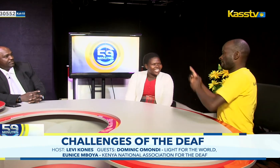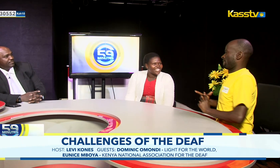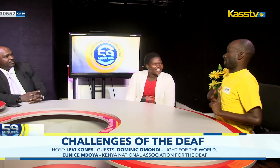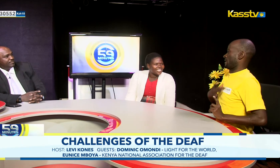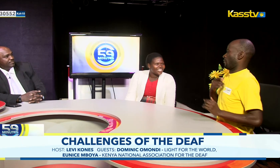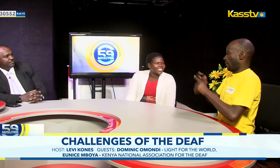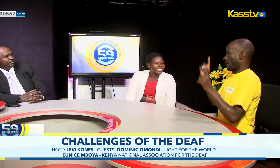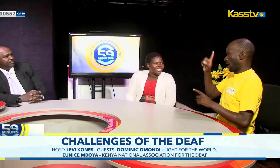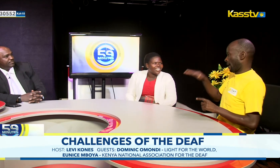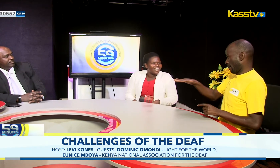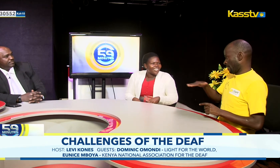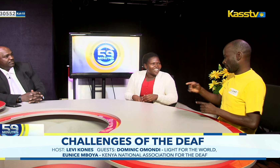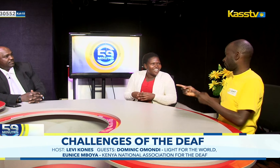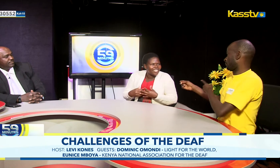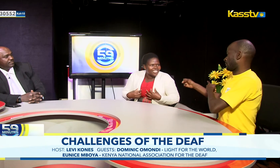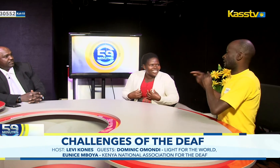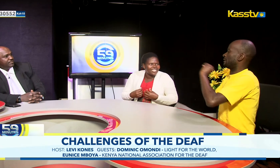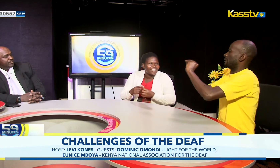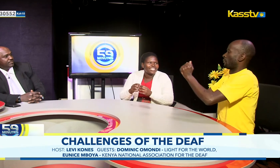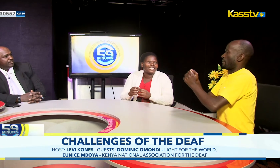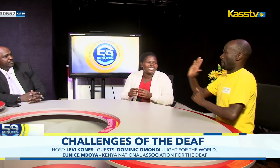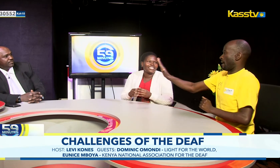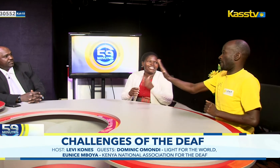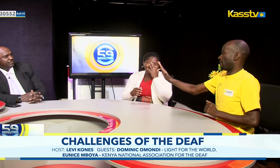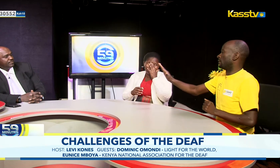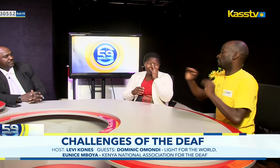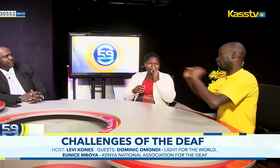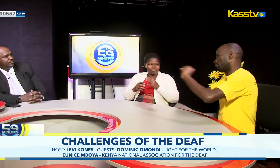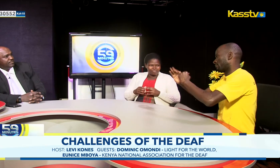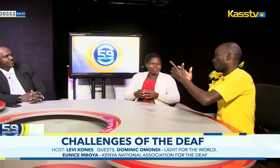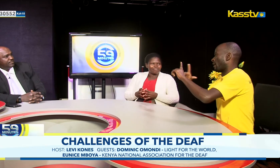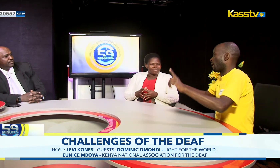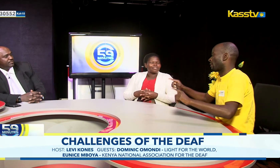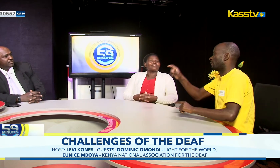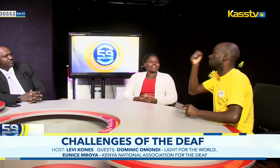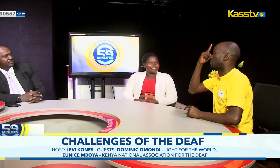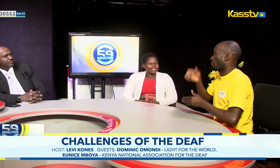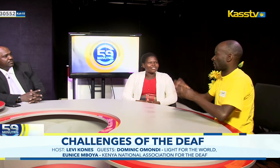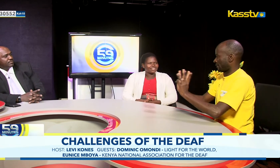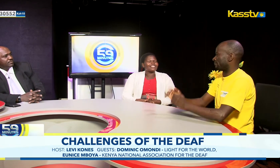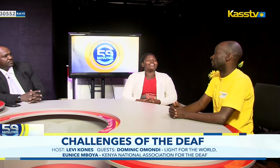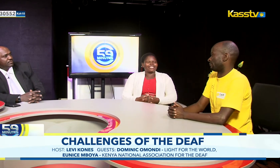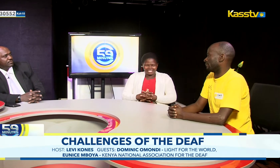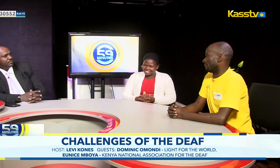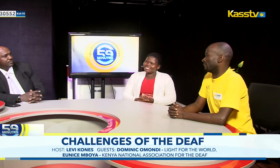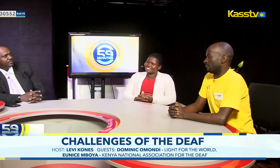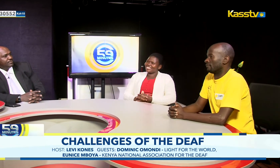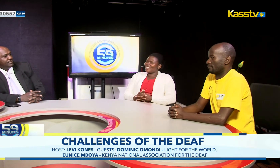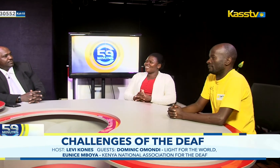TV for the invitation. Also, I think as Eunice has said, you can join the program